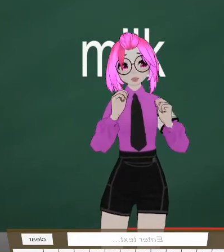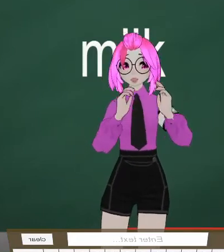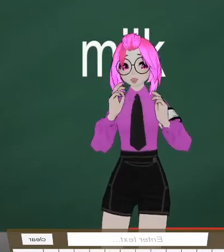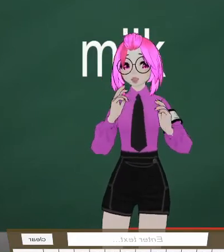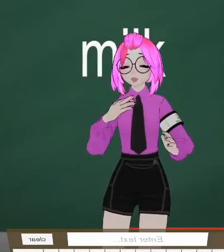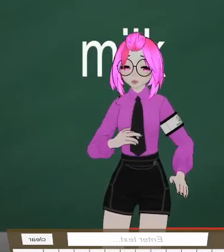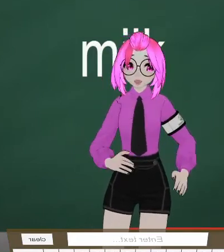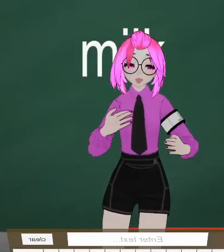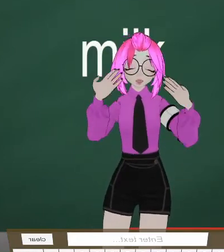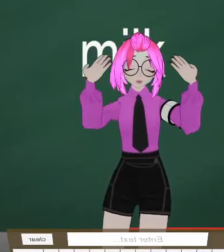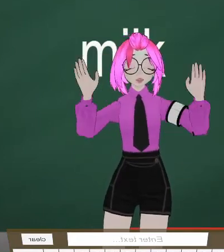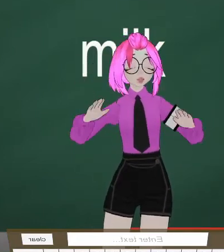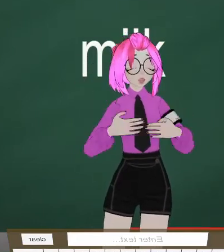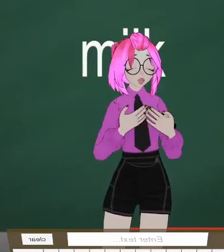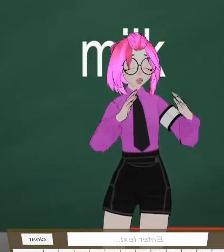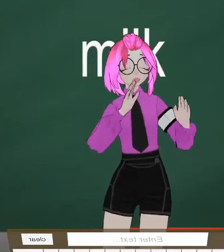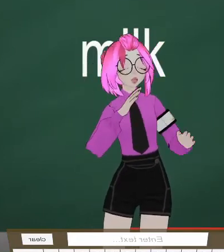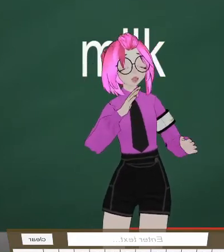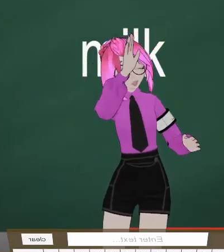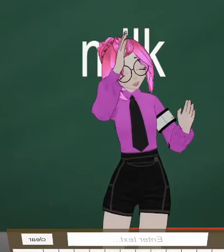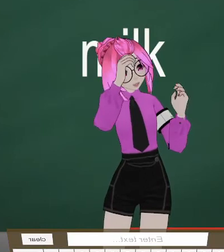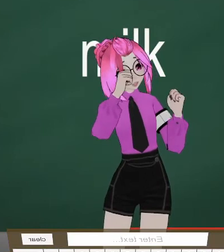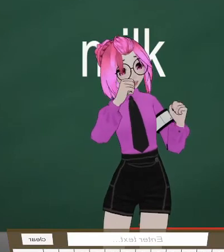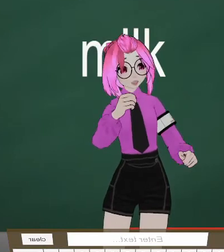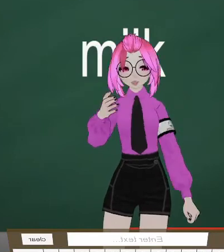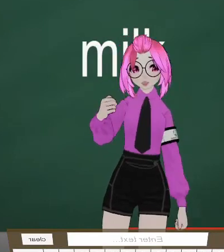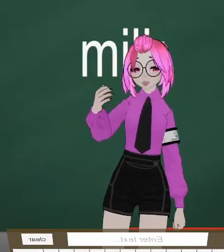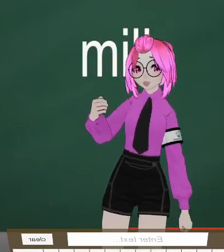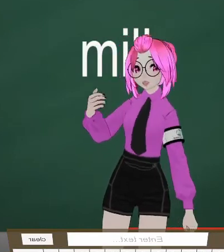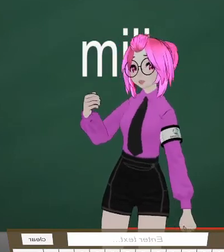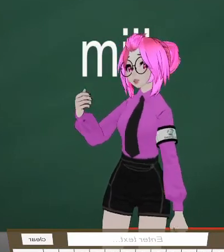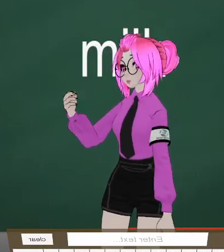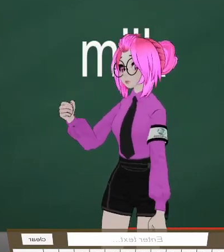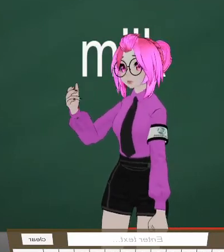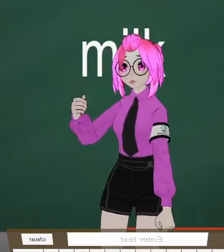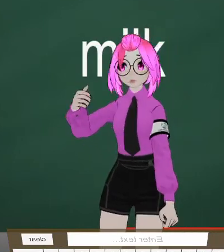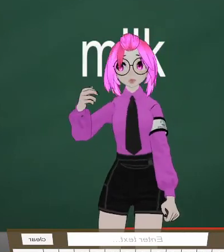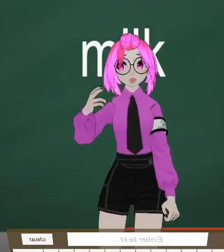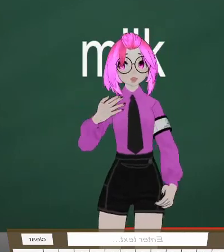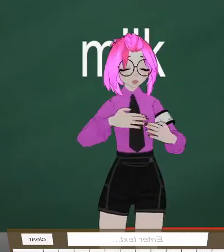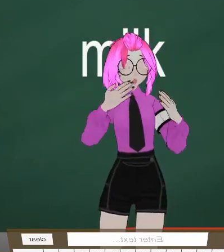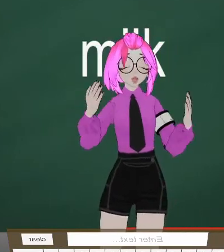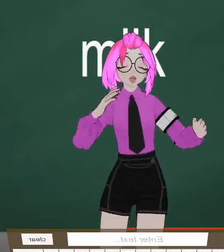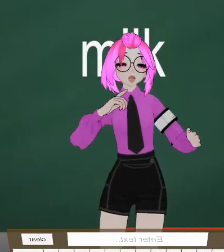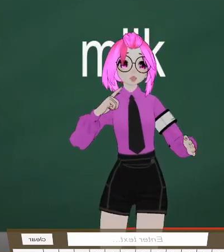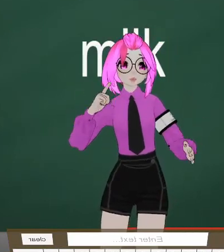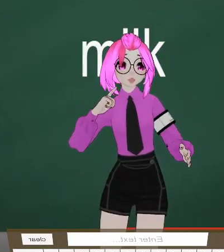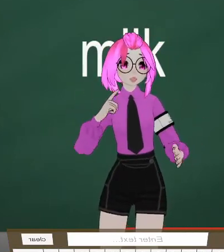communicate that they're hungry but they don't know how so a lot of the times parents will teach their babies how to say milk milk a lot of deaf